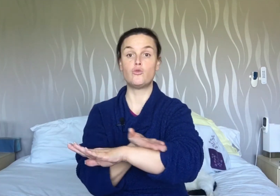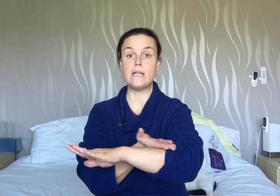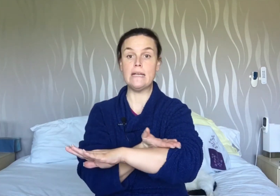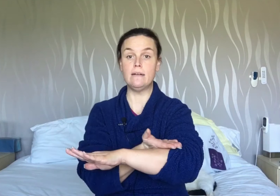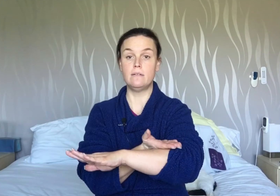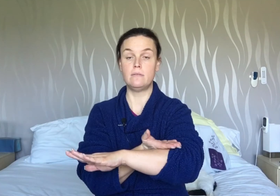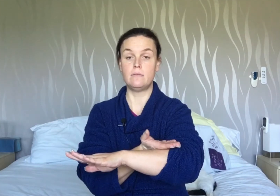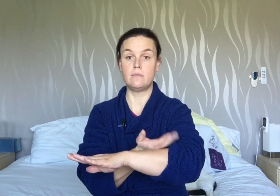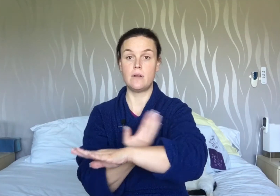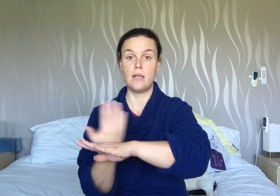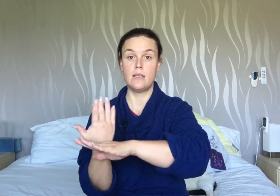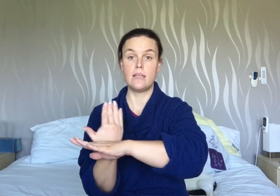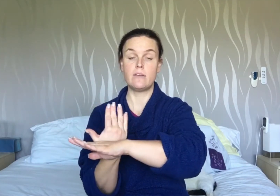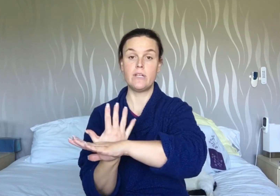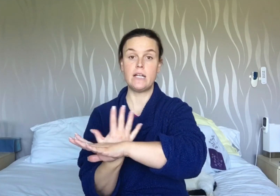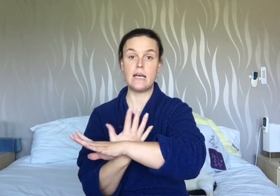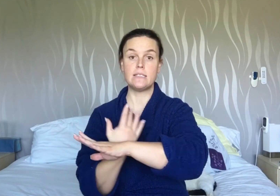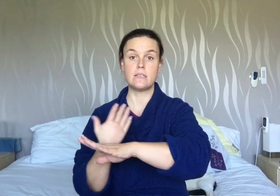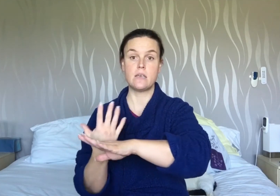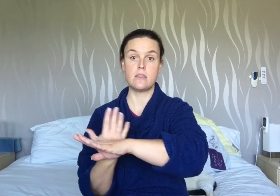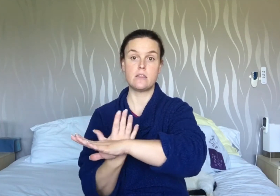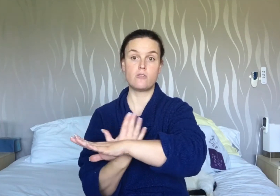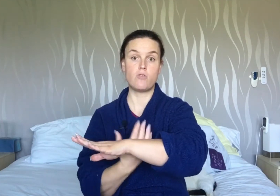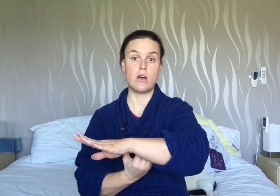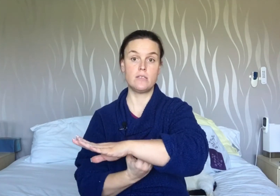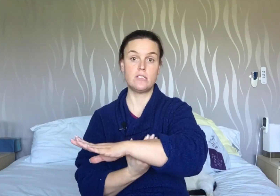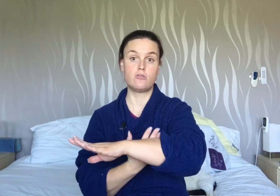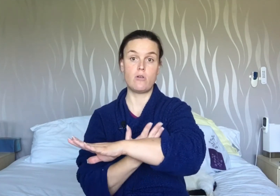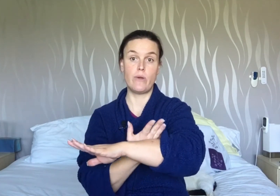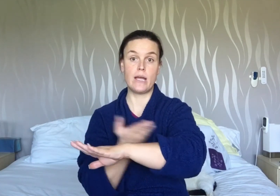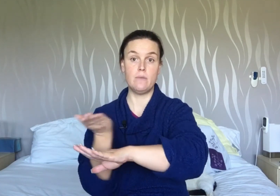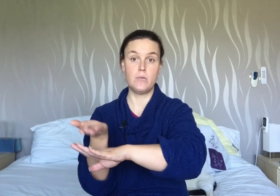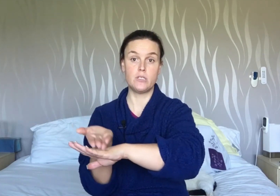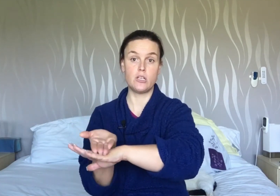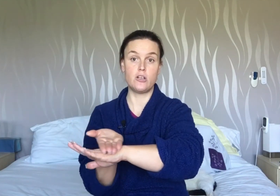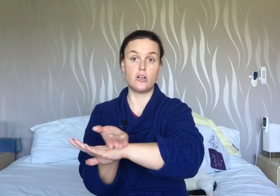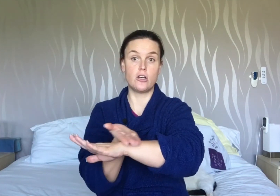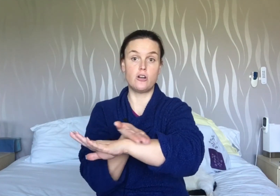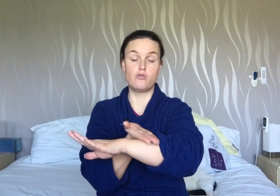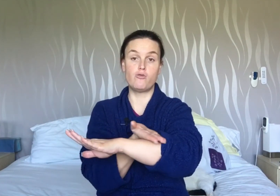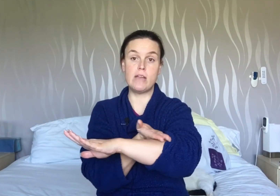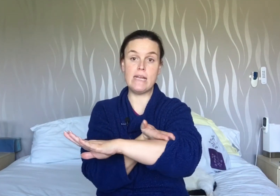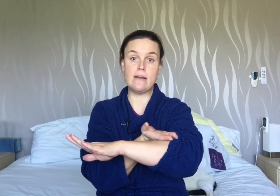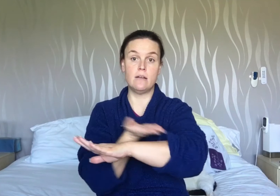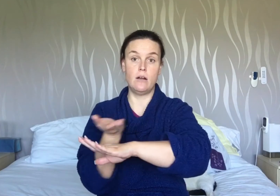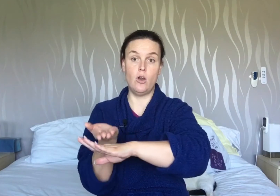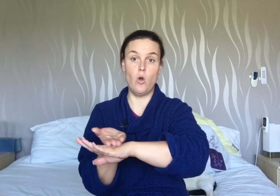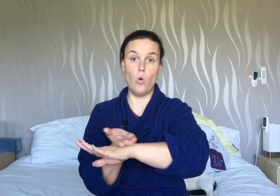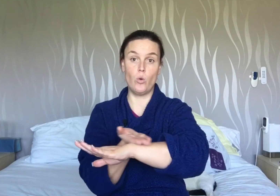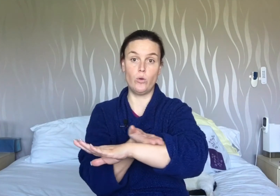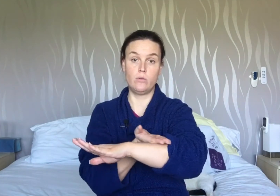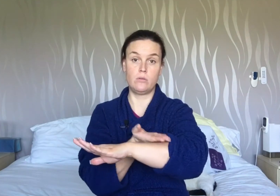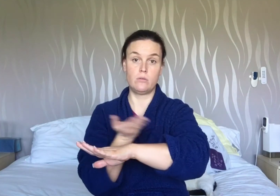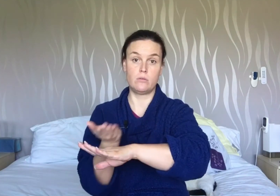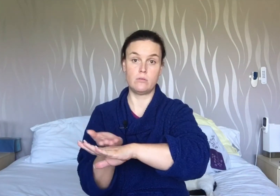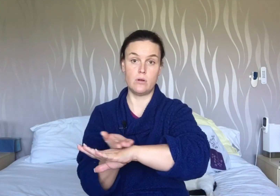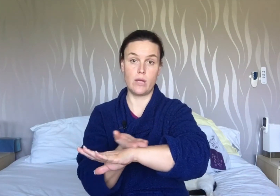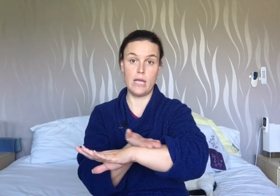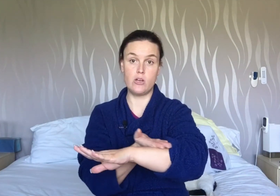Green. Think of it as the grass is growing up, so you've got a green lawn. Okay,